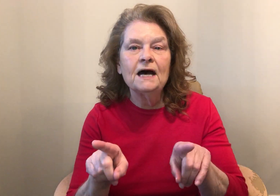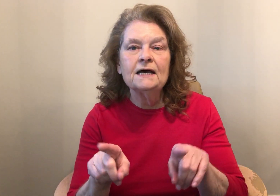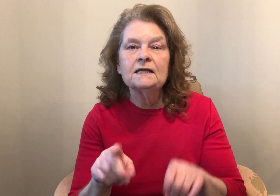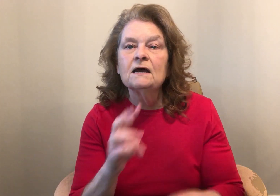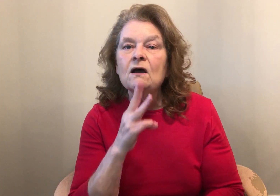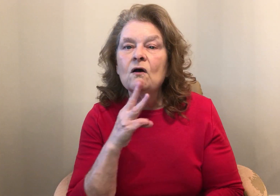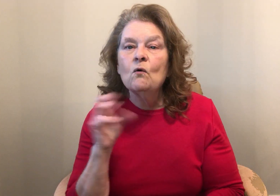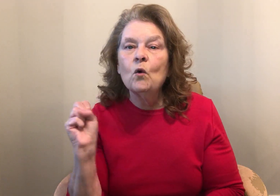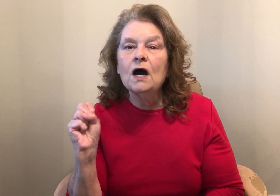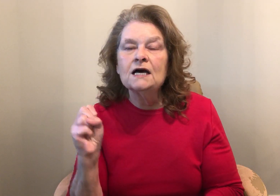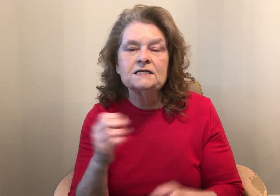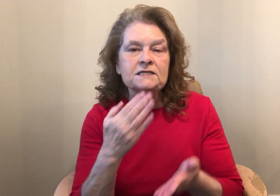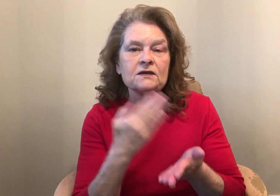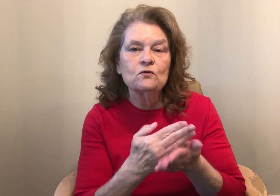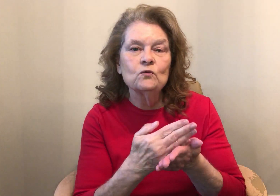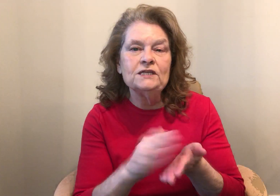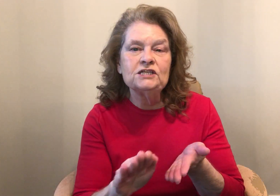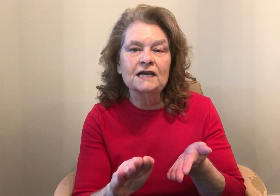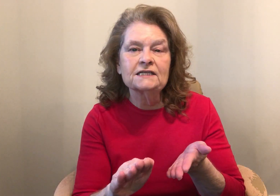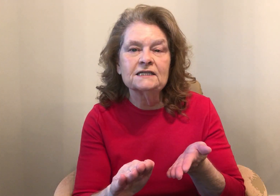but was rejected.